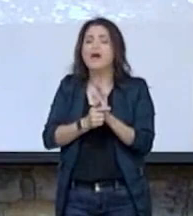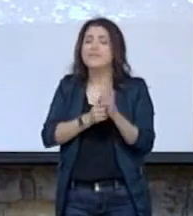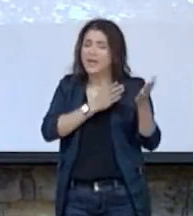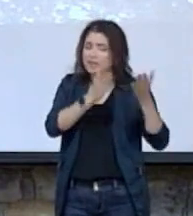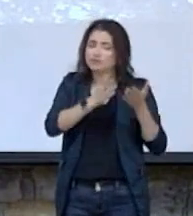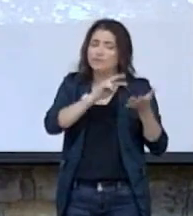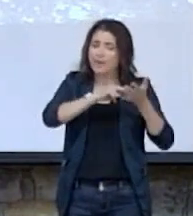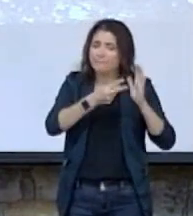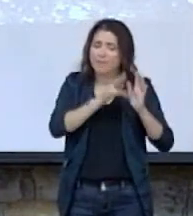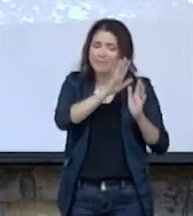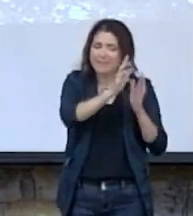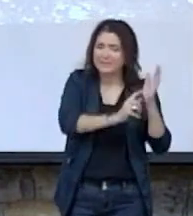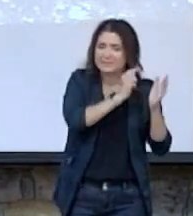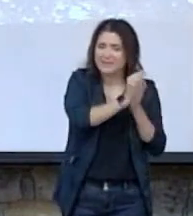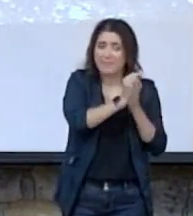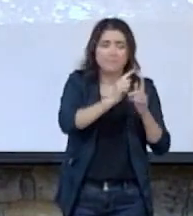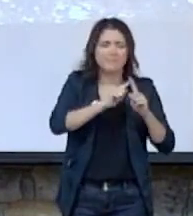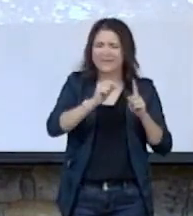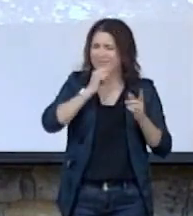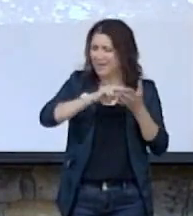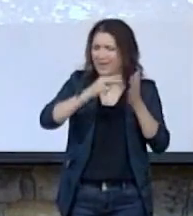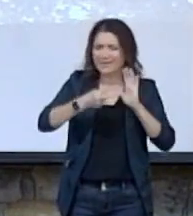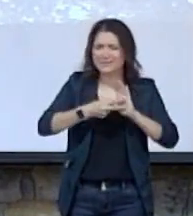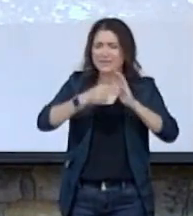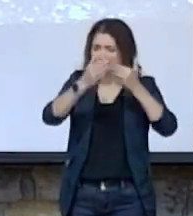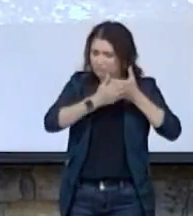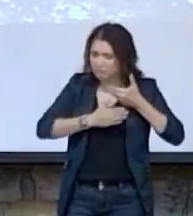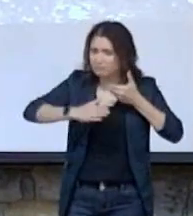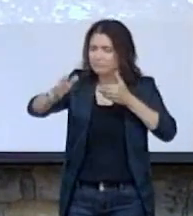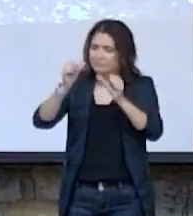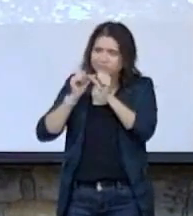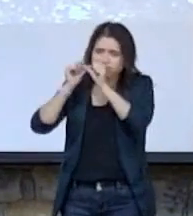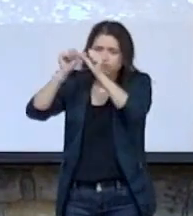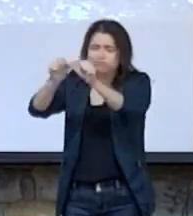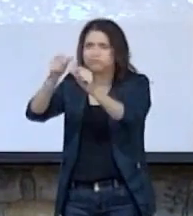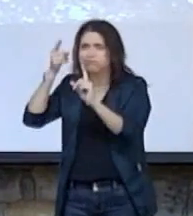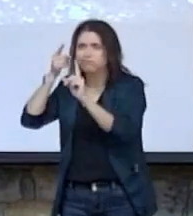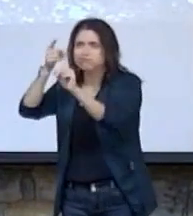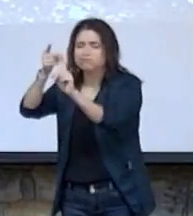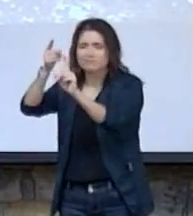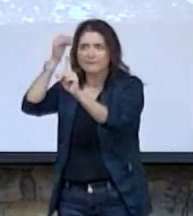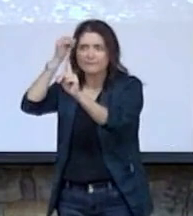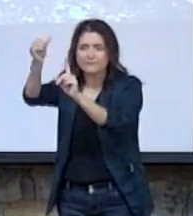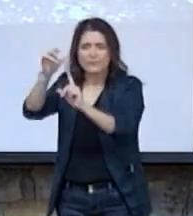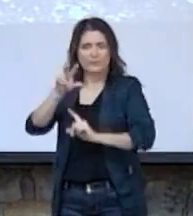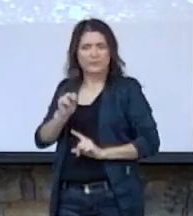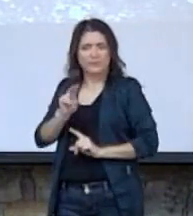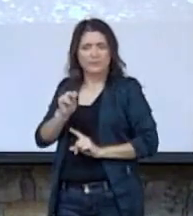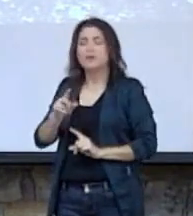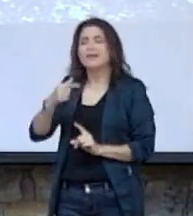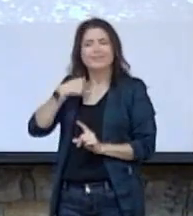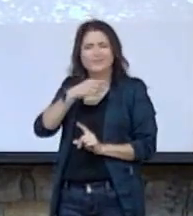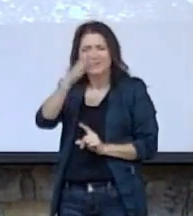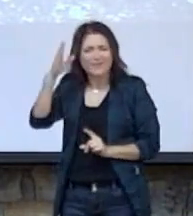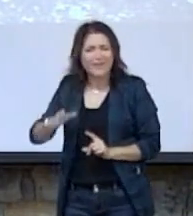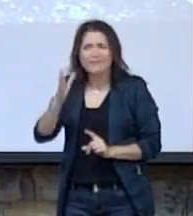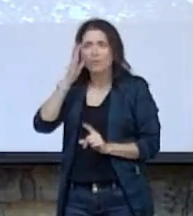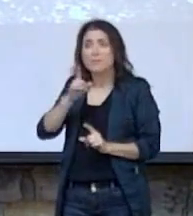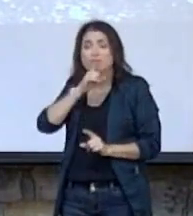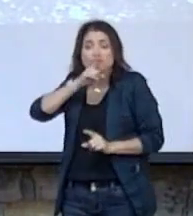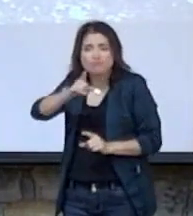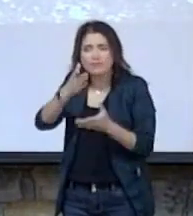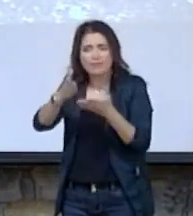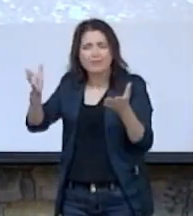served a purpose, but they were never intended to be the ultimate destination. They were never going to be the real thing